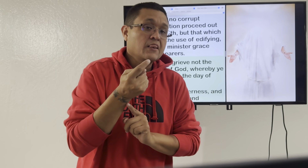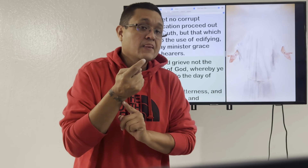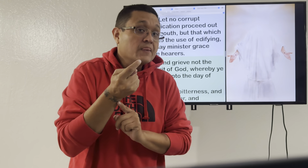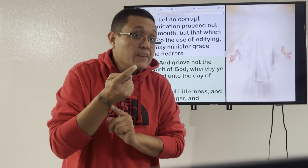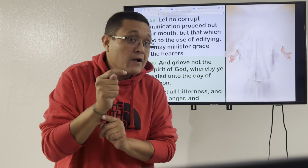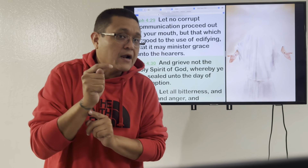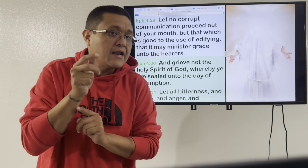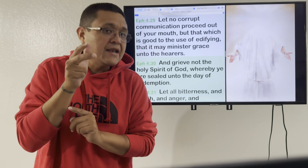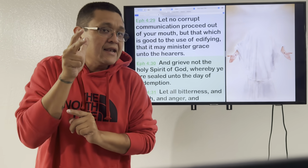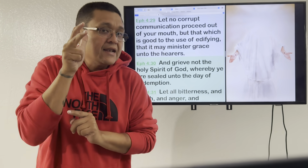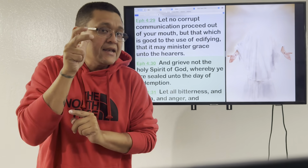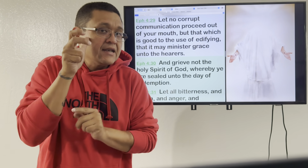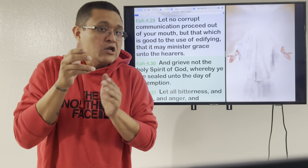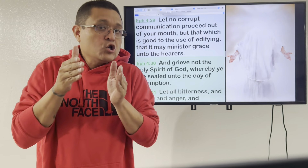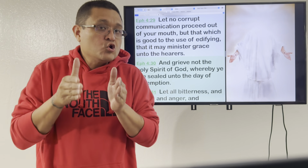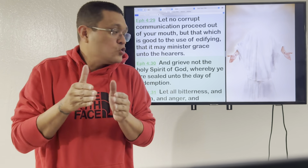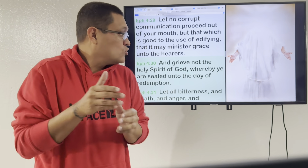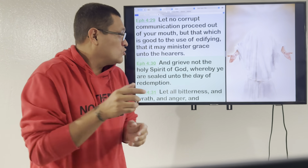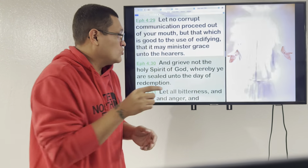grace unto the hearers.